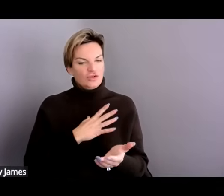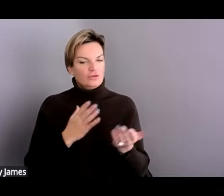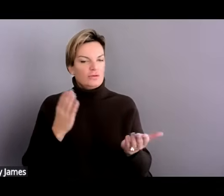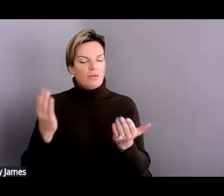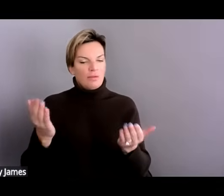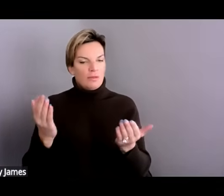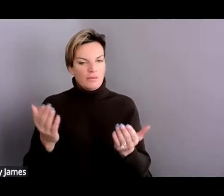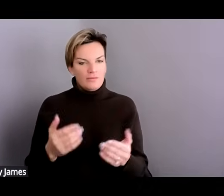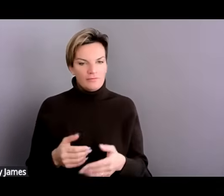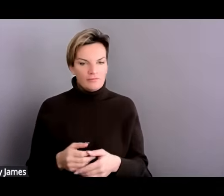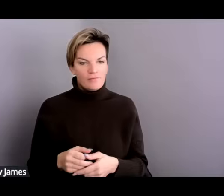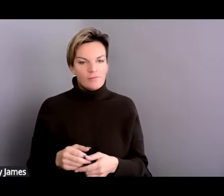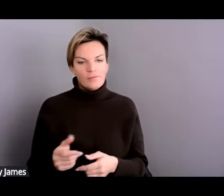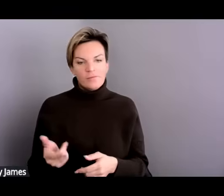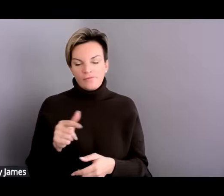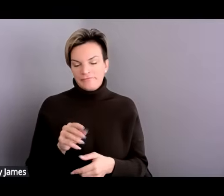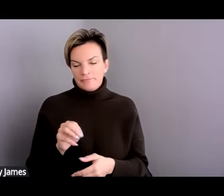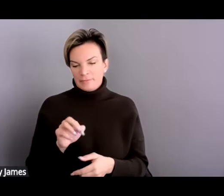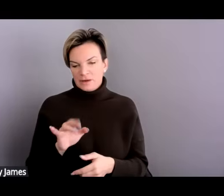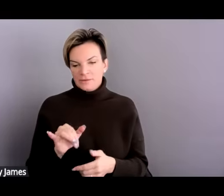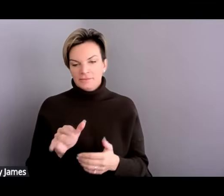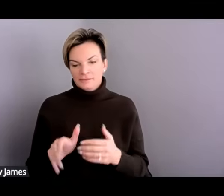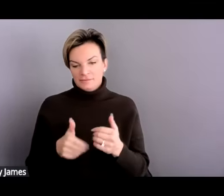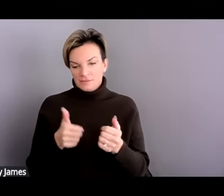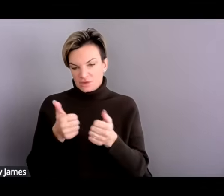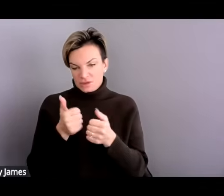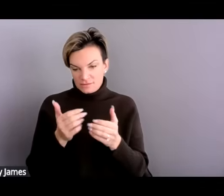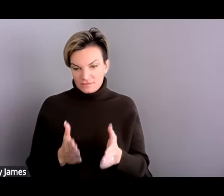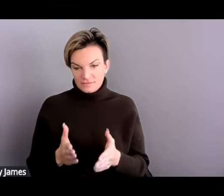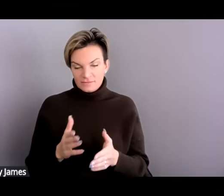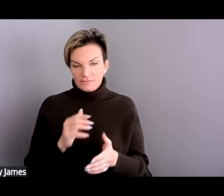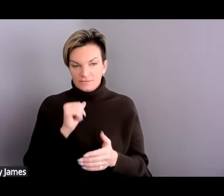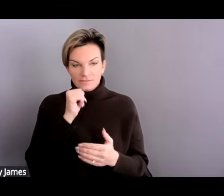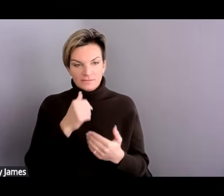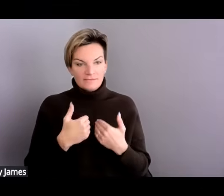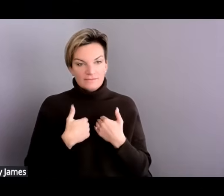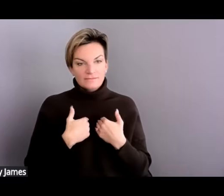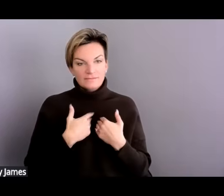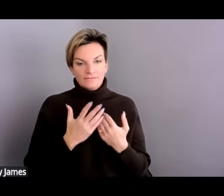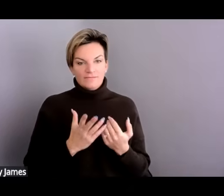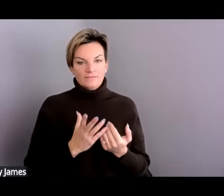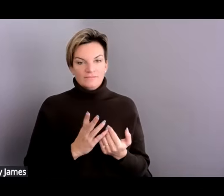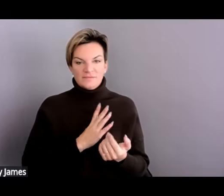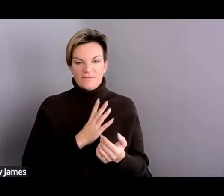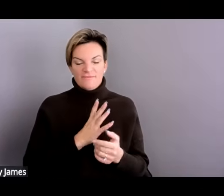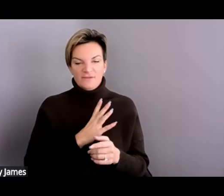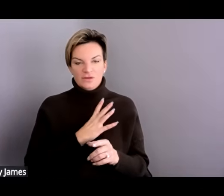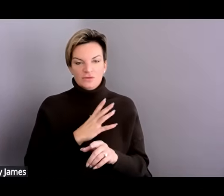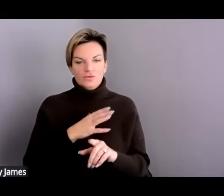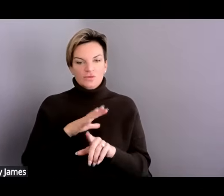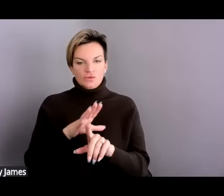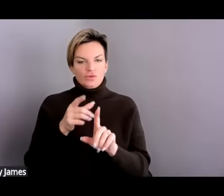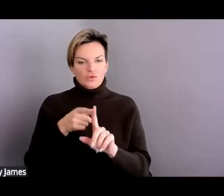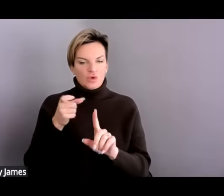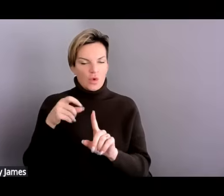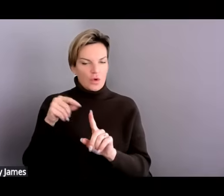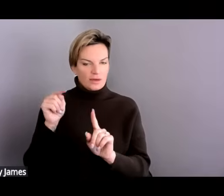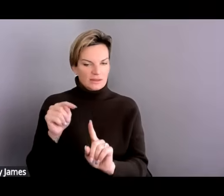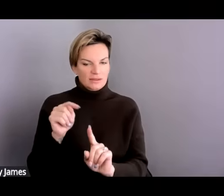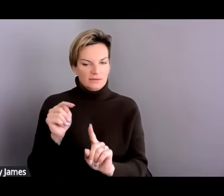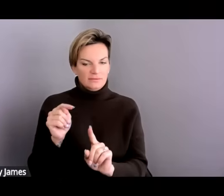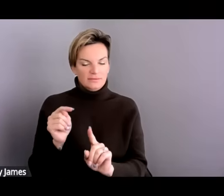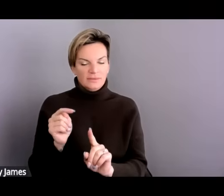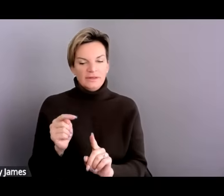challenger doesn't have an official source. The challenge and the challenge, Who that is, though. right, but the